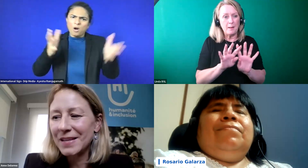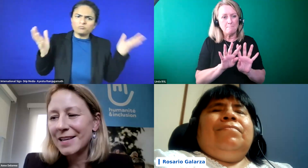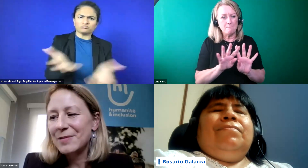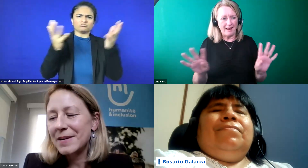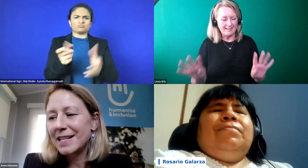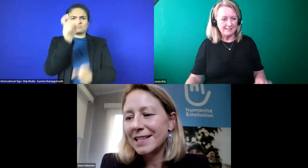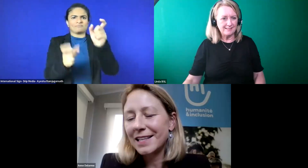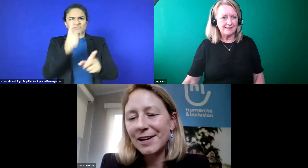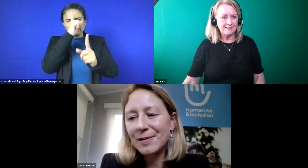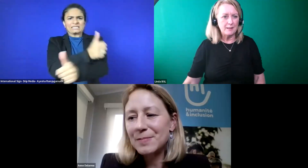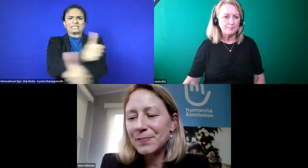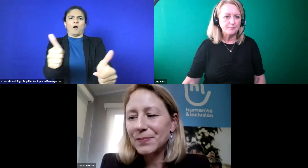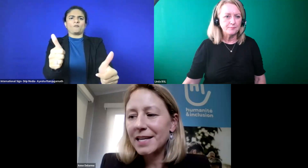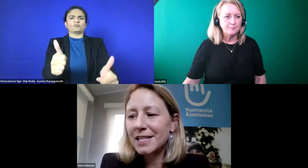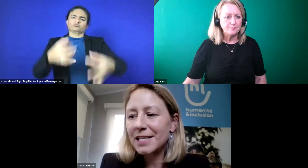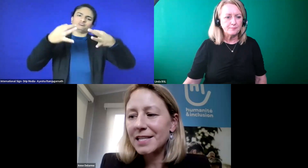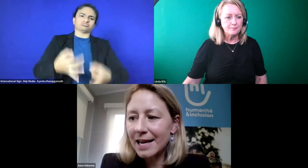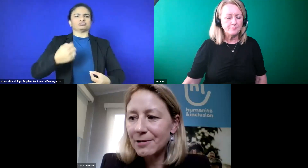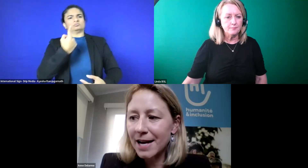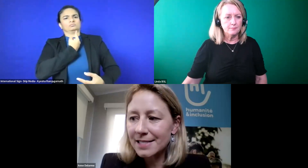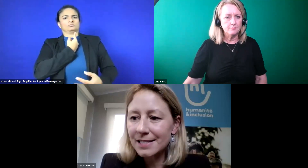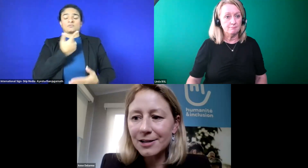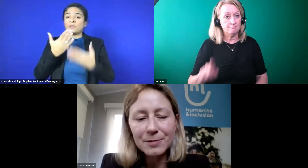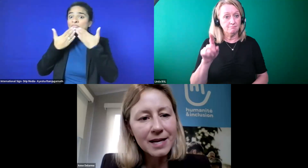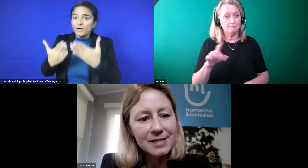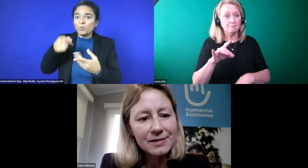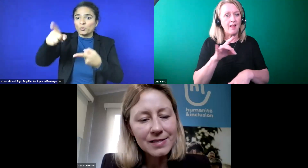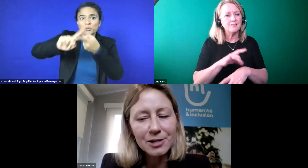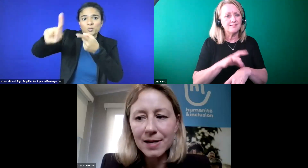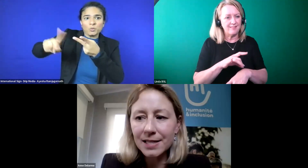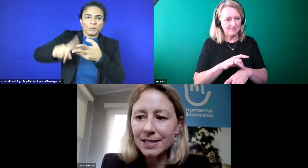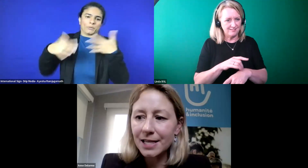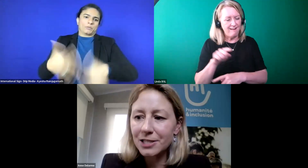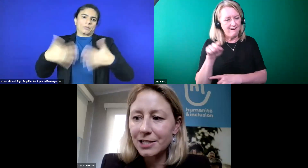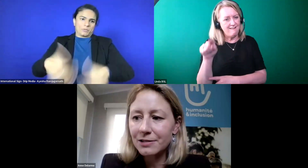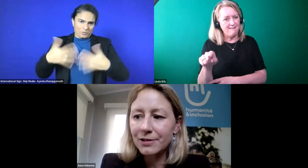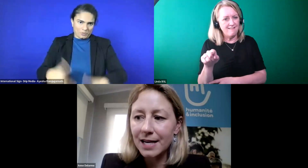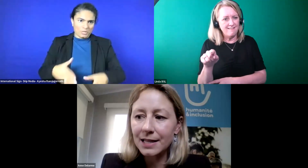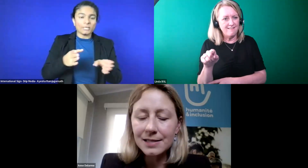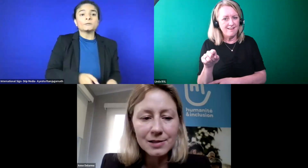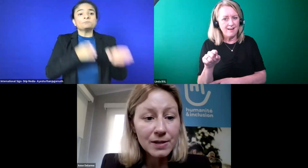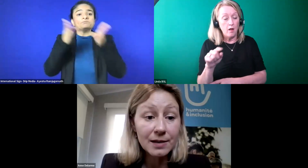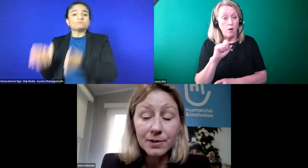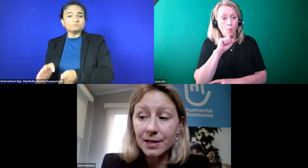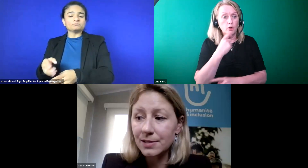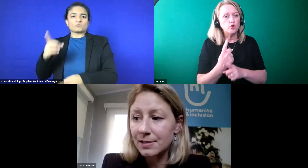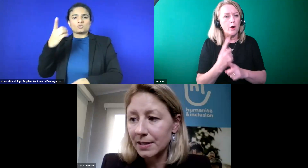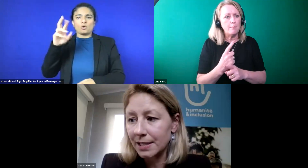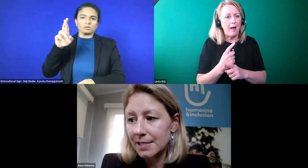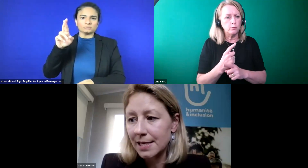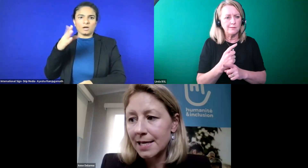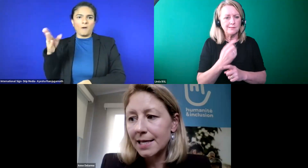Barro, will explain how access to comprehensive sexuality education for adolescents with and